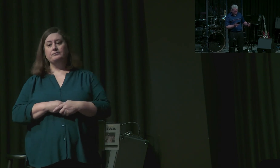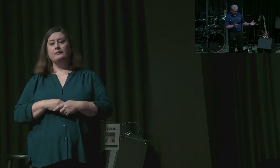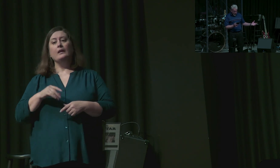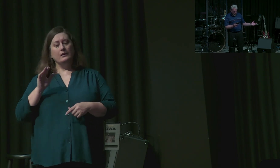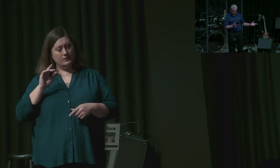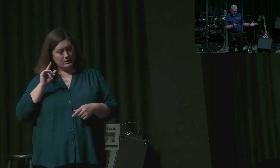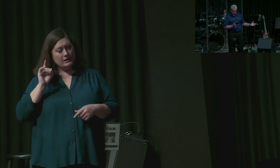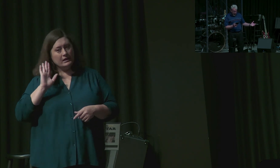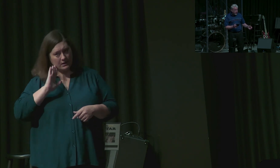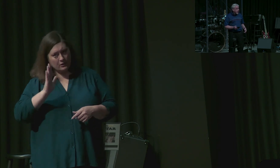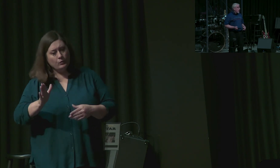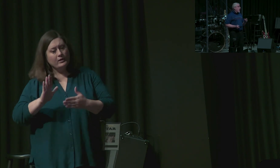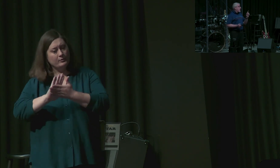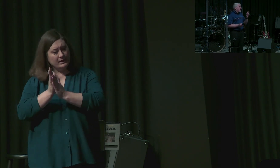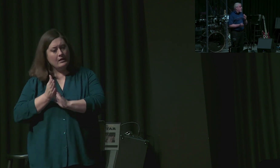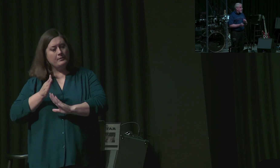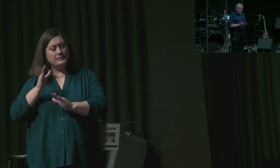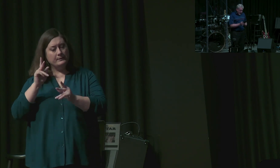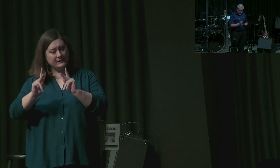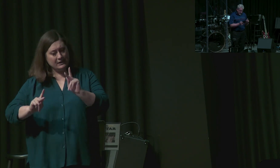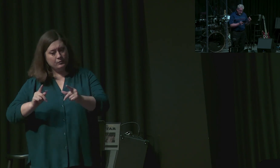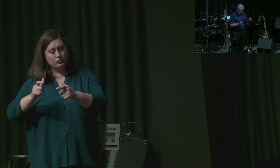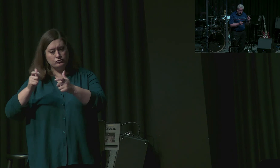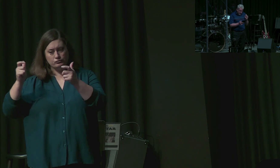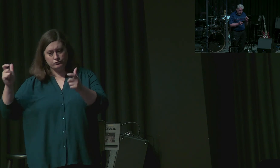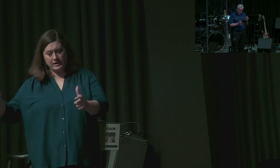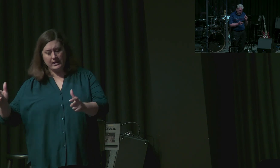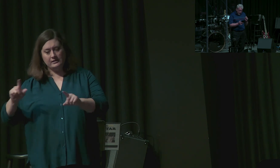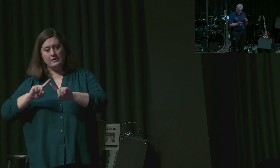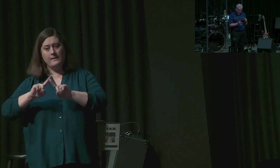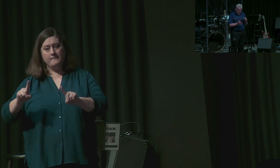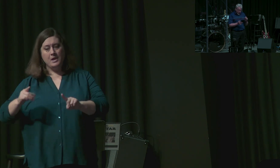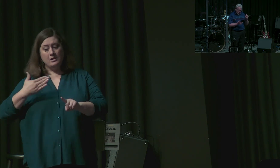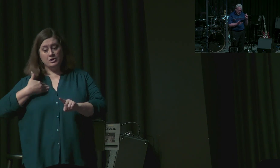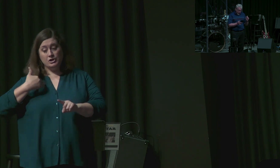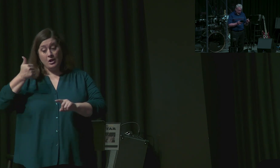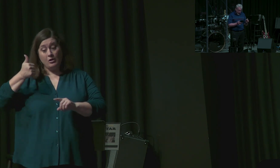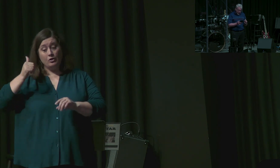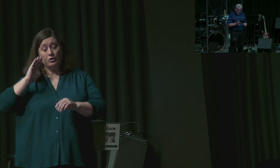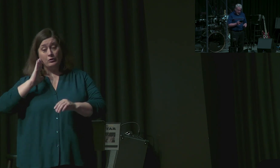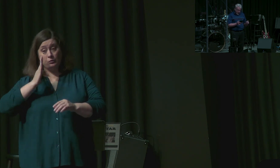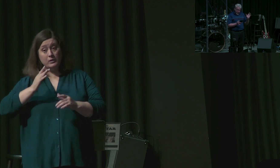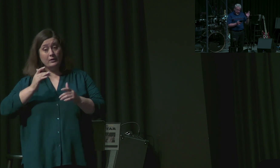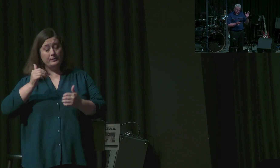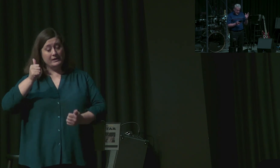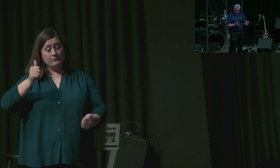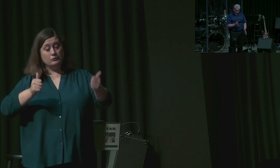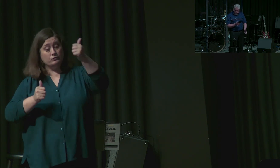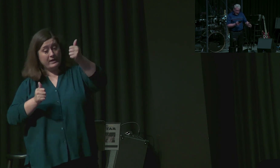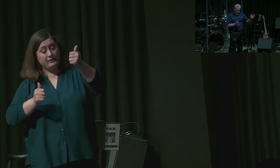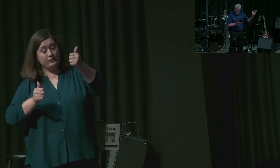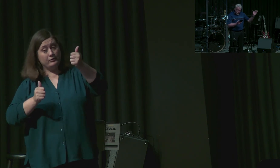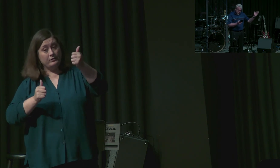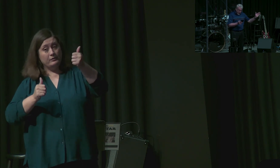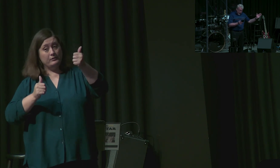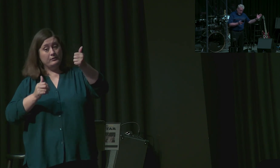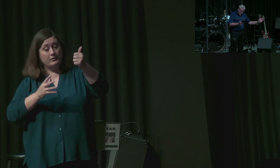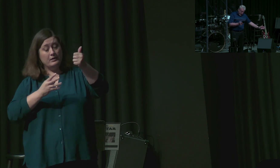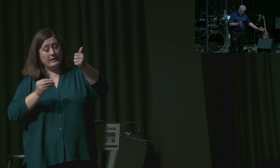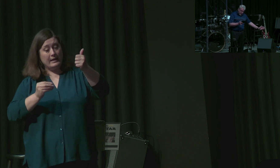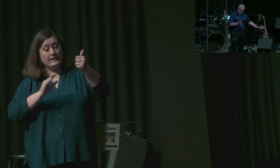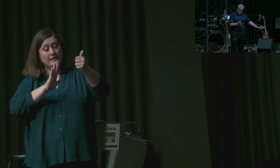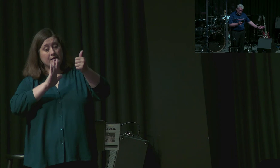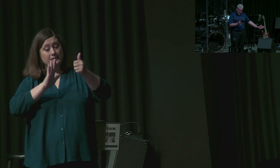people, he also shall be great. Nevertheless, his younger brother shall be greater than he, and his offspring shall become